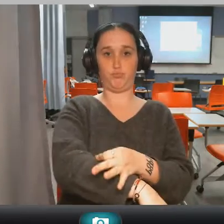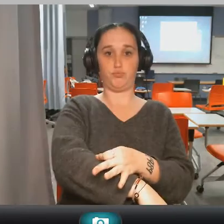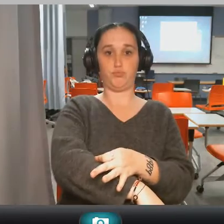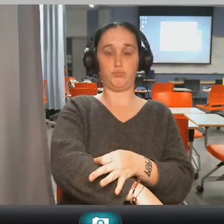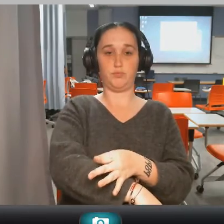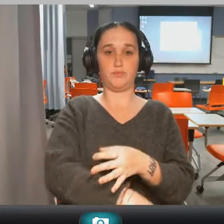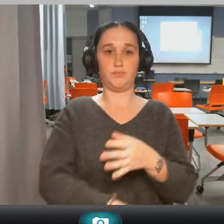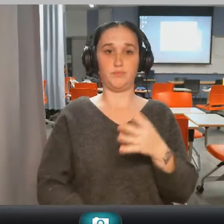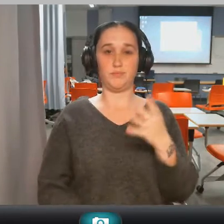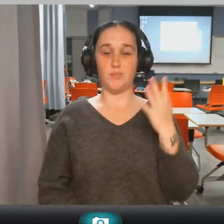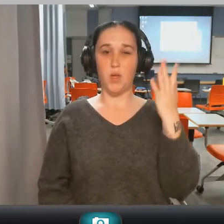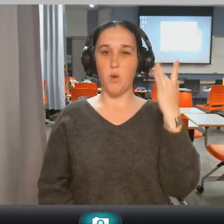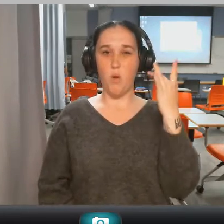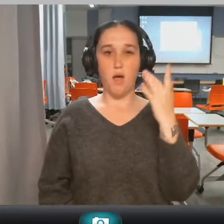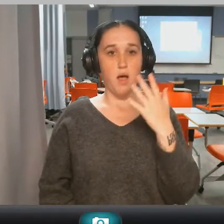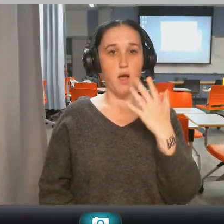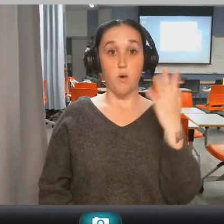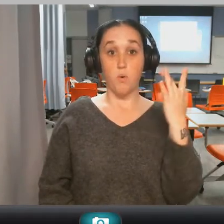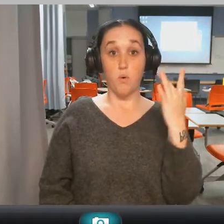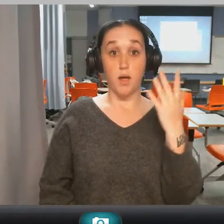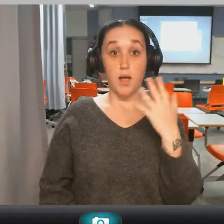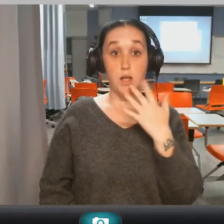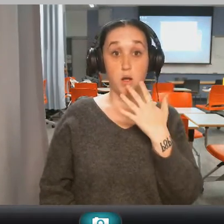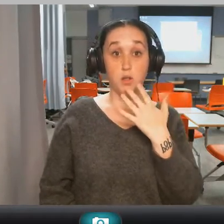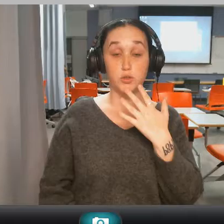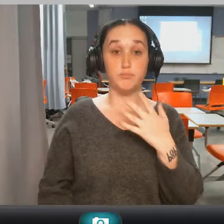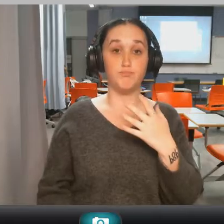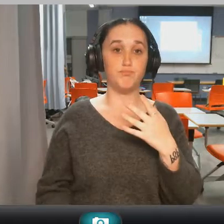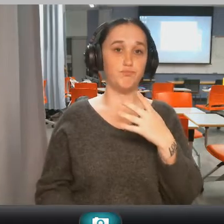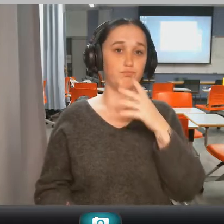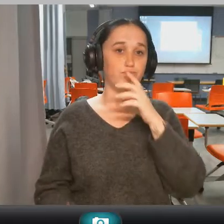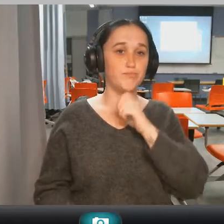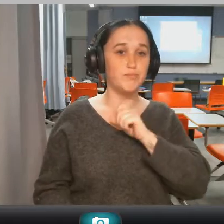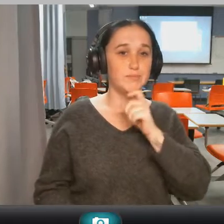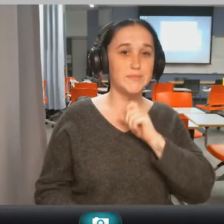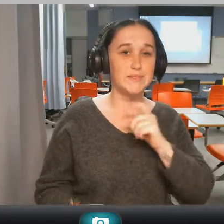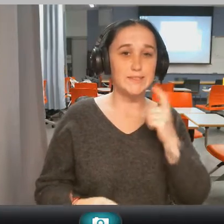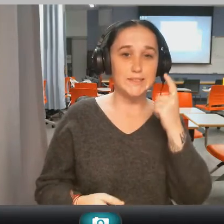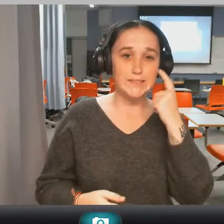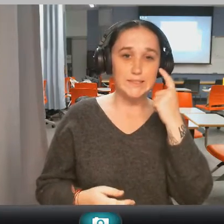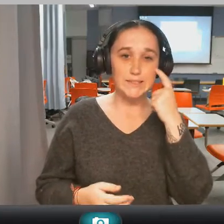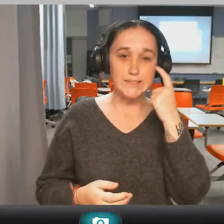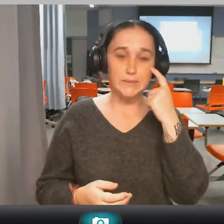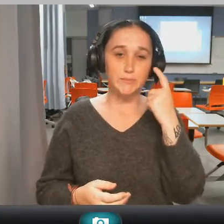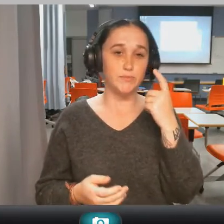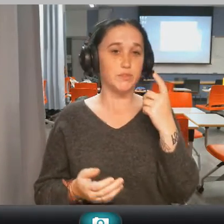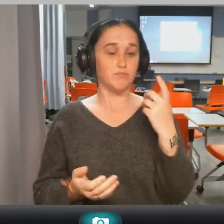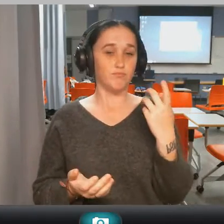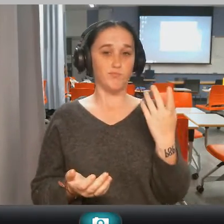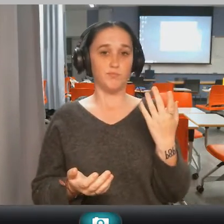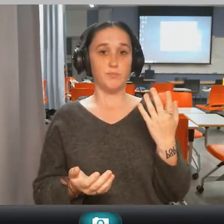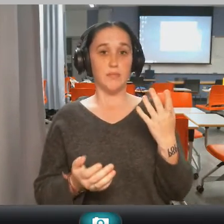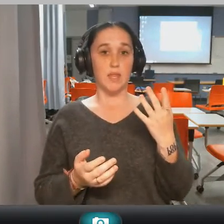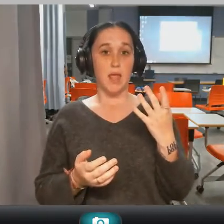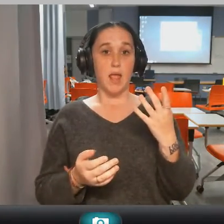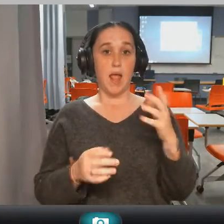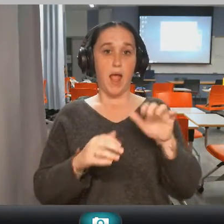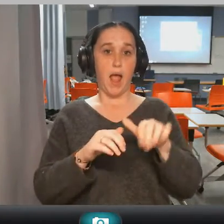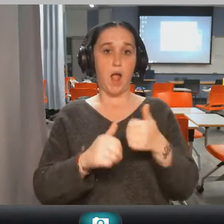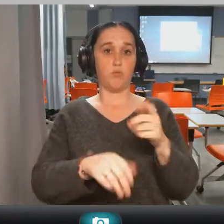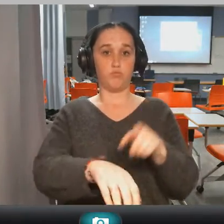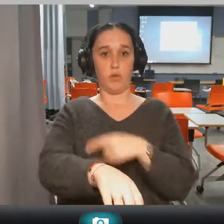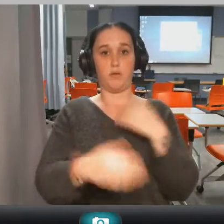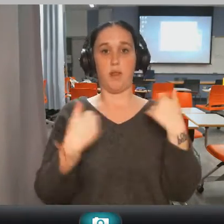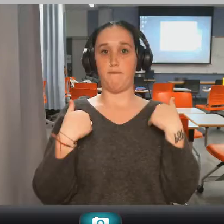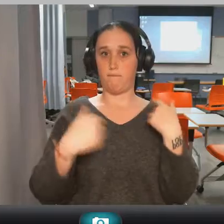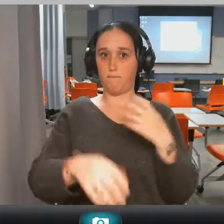on usually how old the bruise is. What happens is when this blood vessel breaks under the skin,